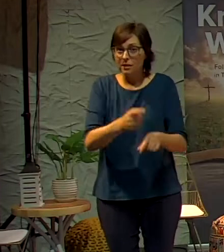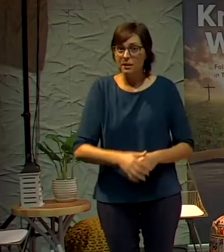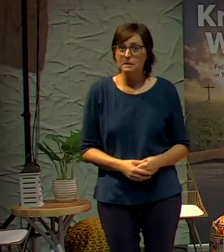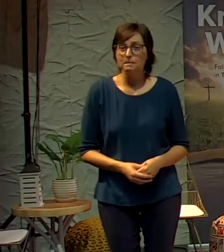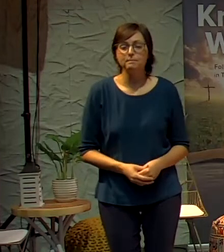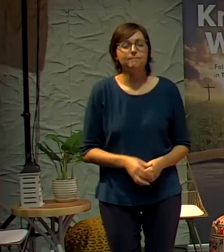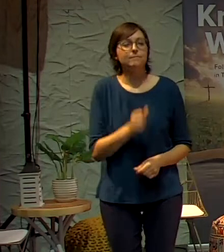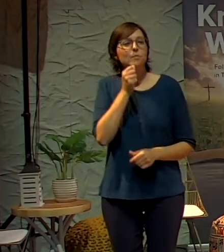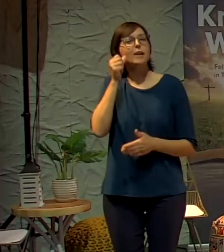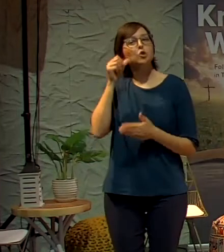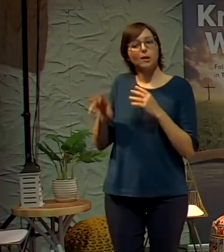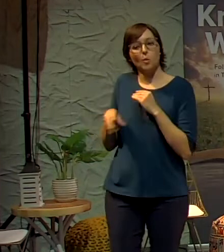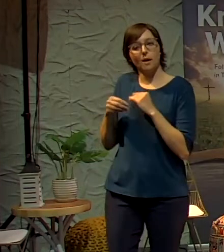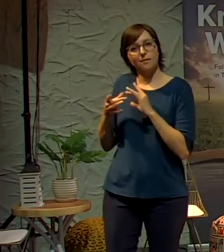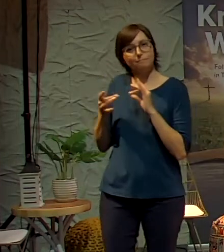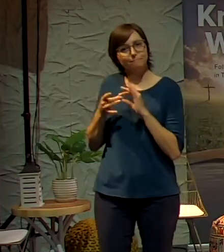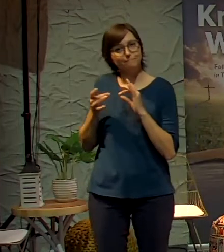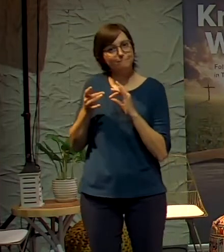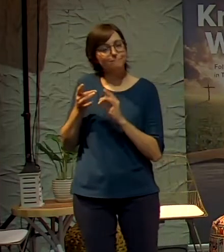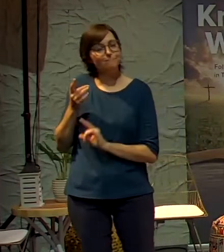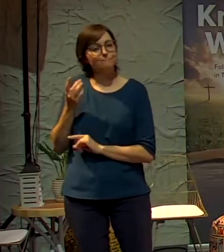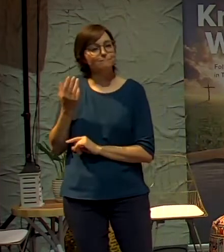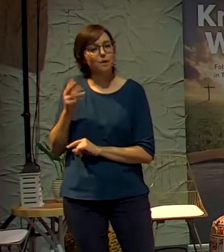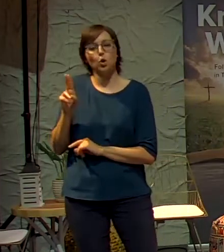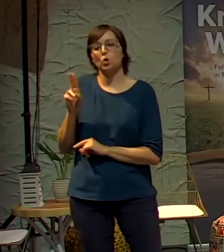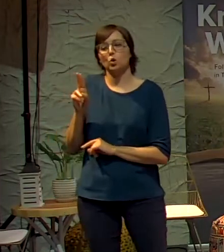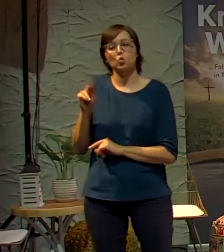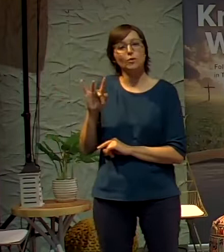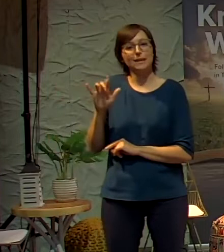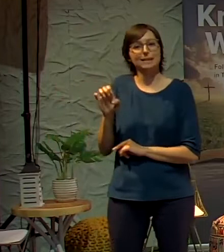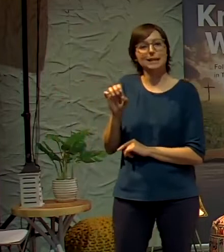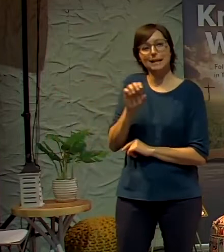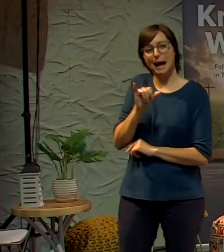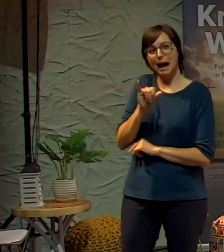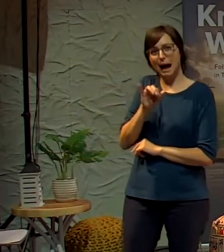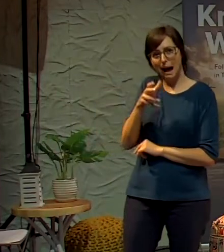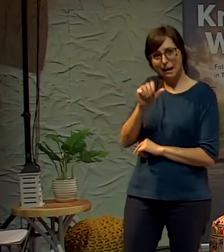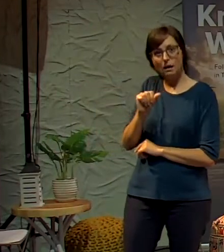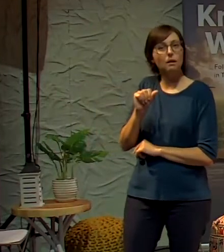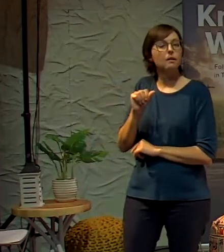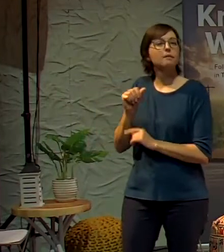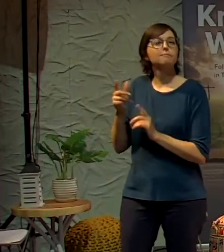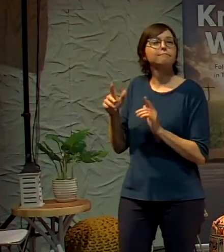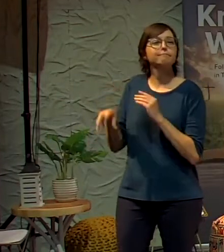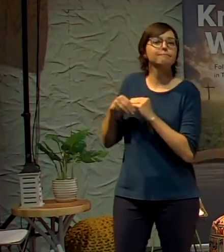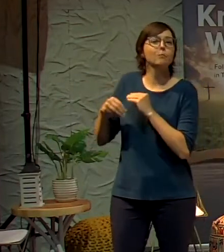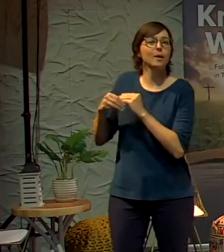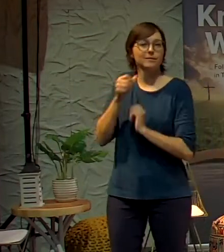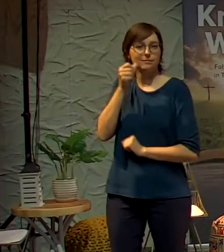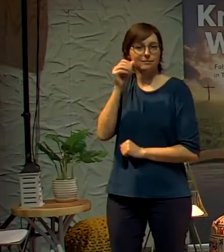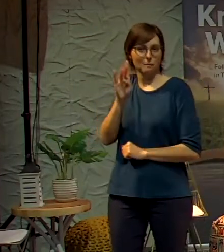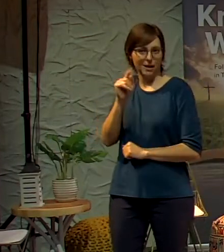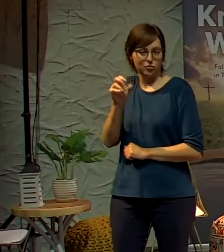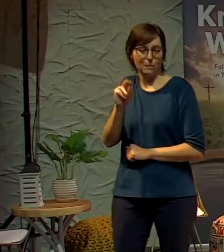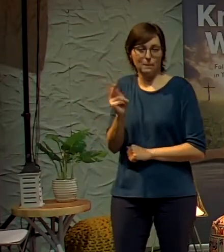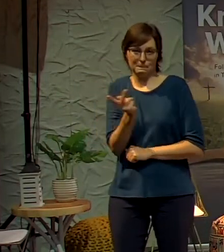a wedding yesterday. Eunice and Naya got married in Bastrop. And Naya and Eunice are amazing.